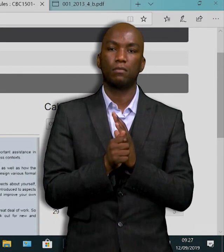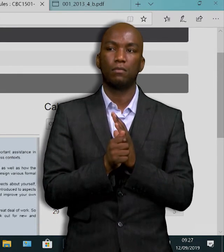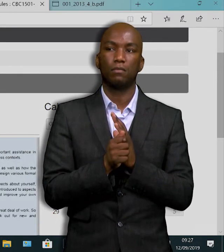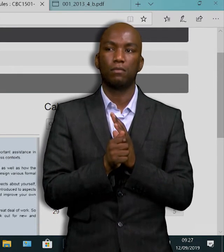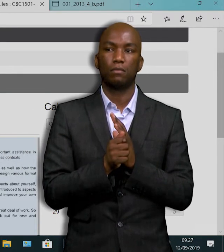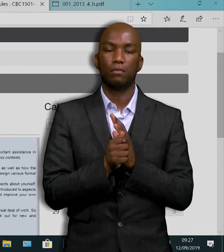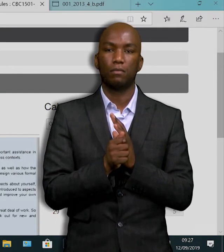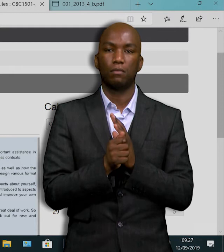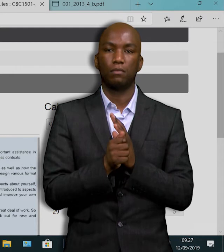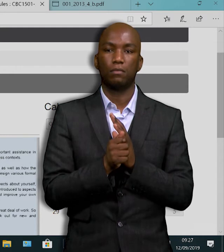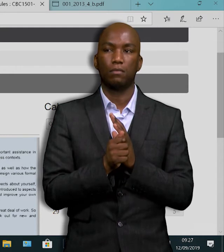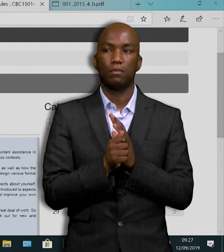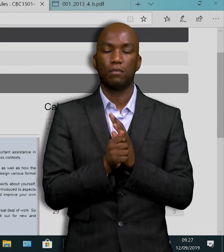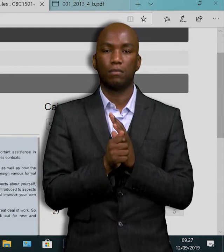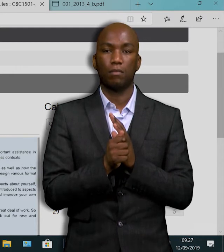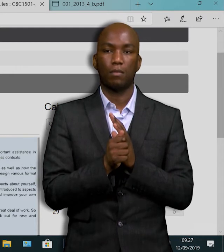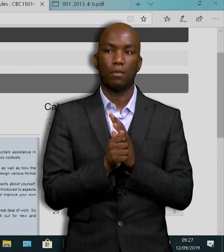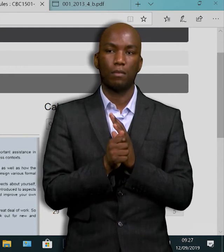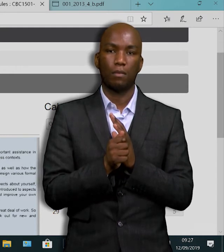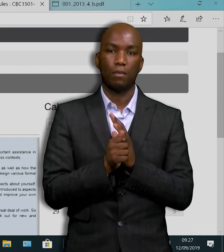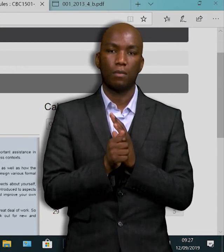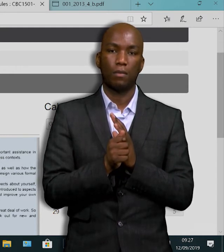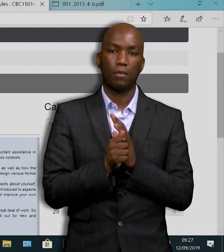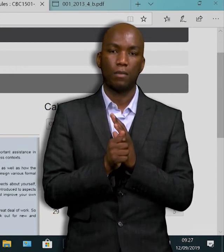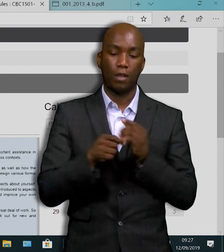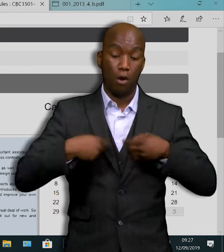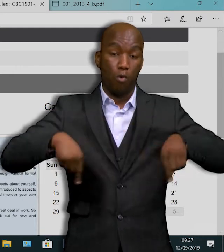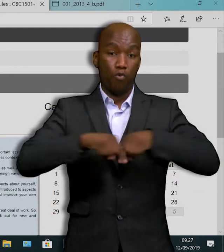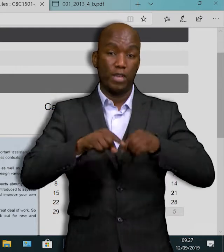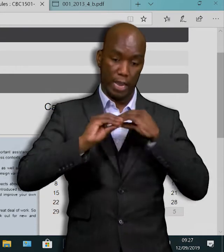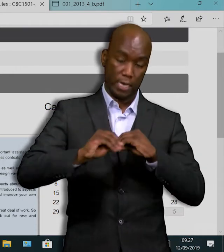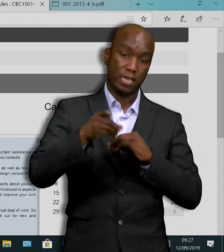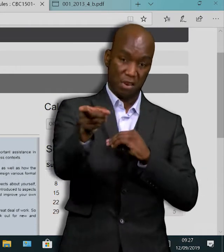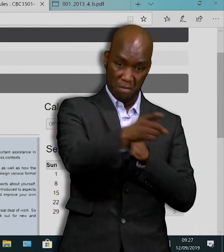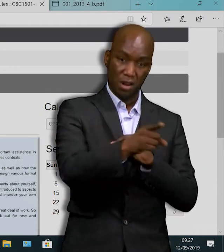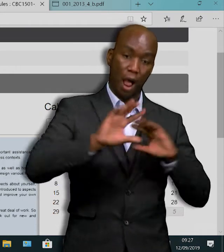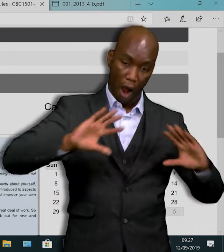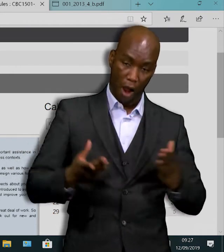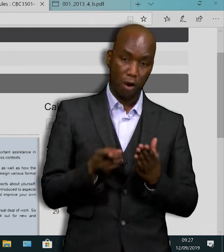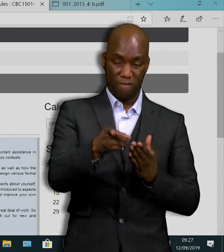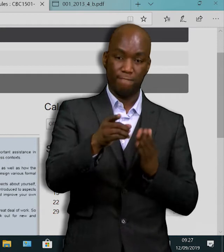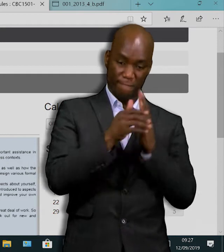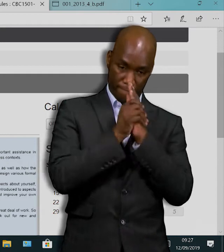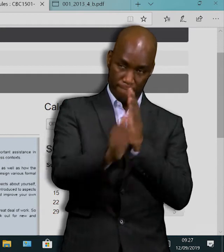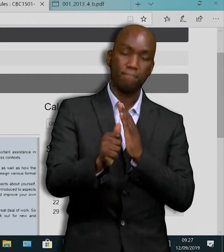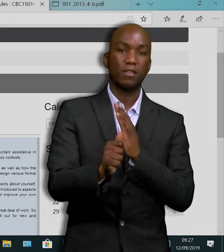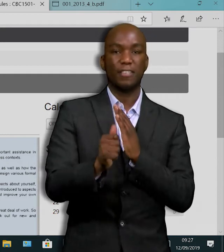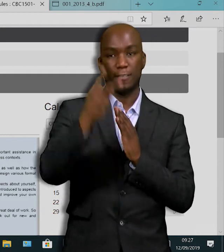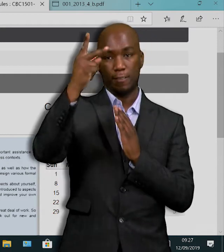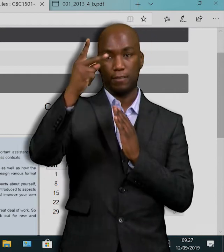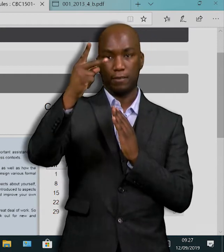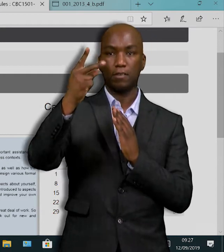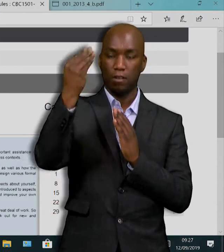In order to teach you these skills, your study material consists of two sections, namely